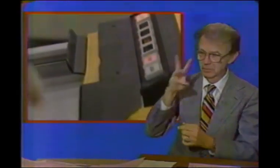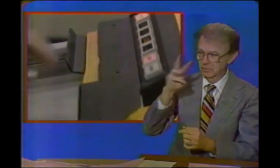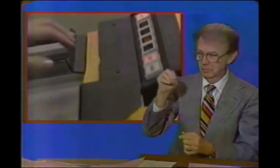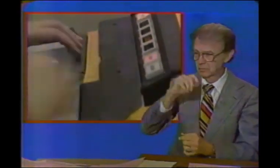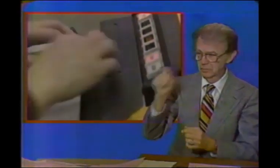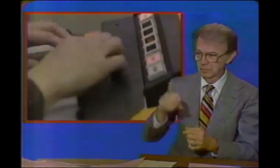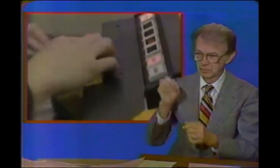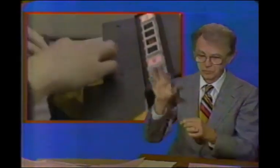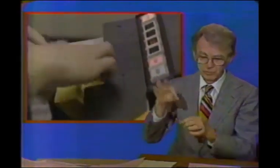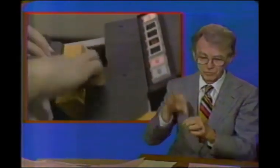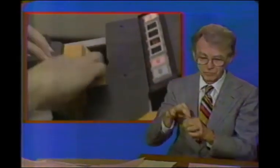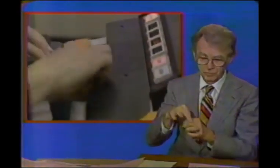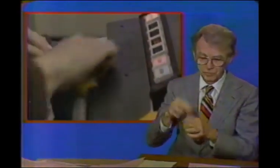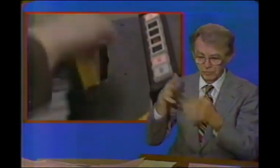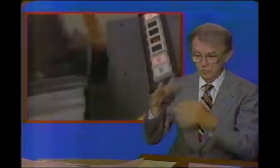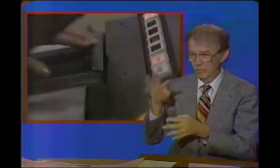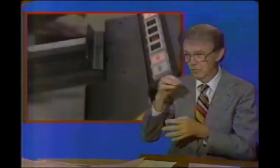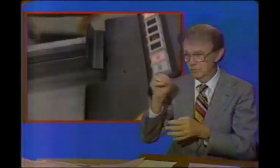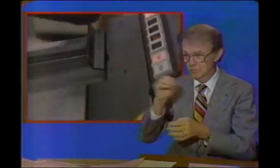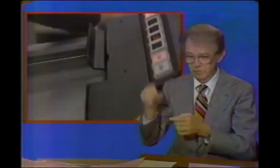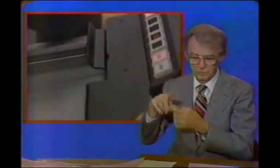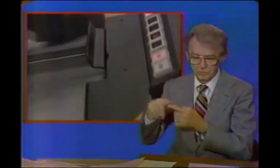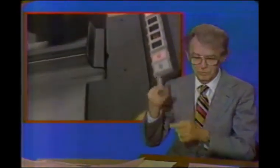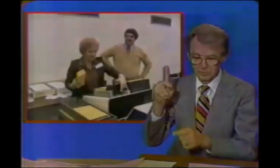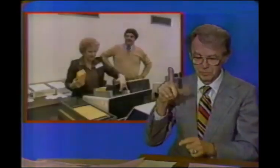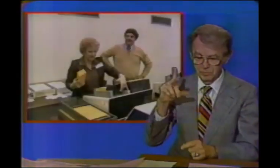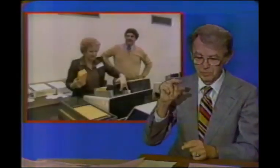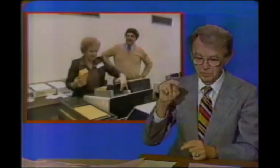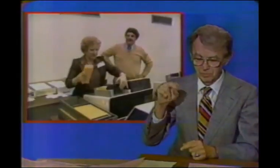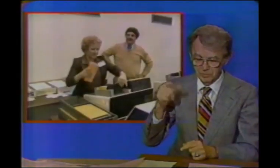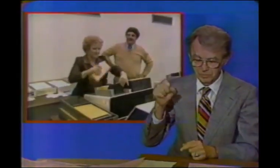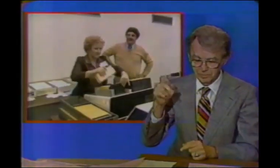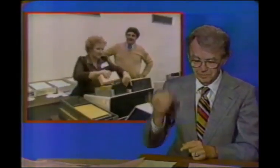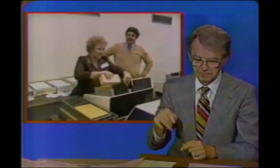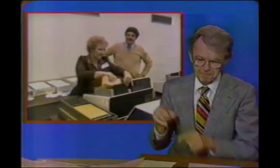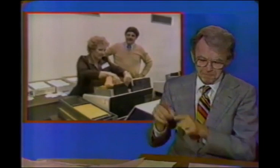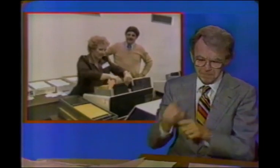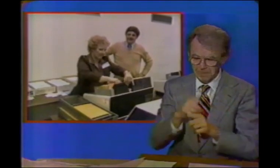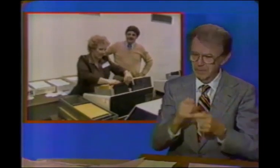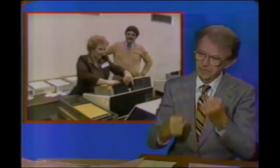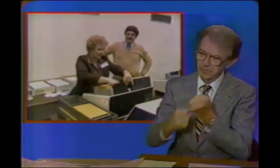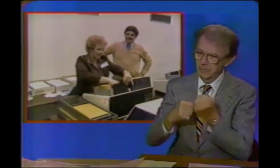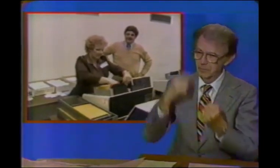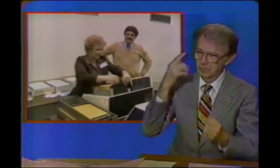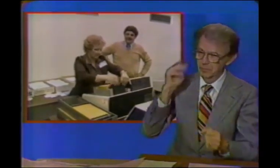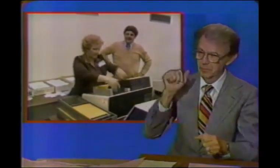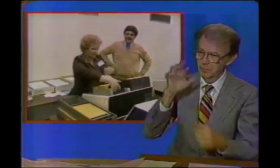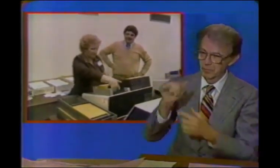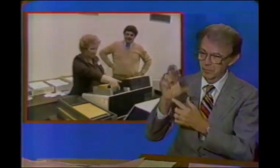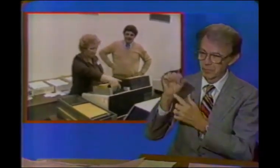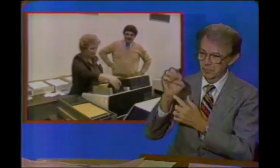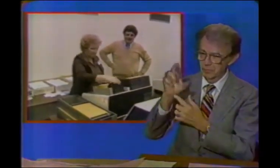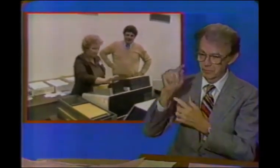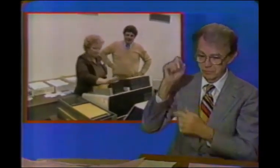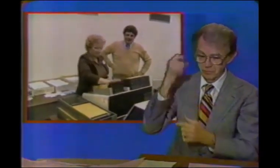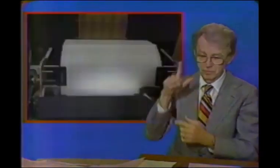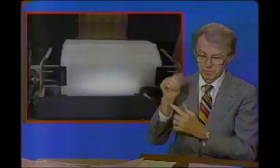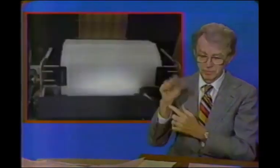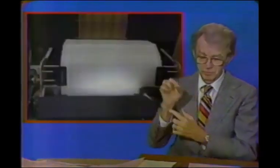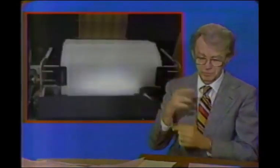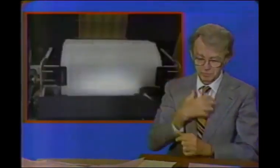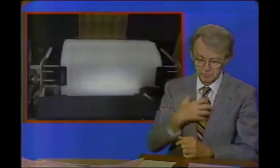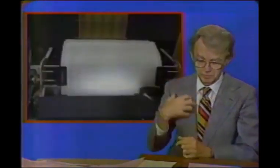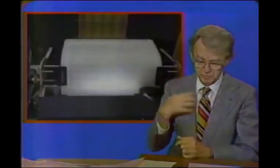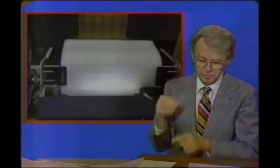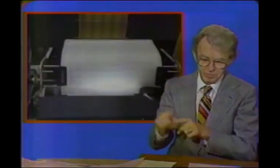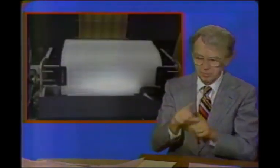votes. Democratic Party challenger State Senator Ted Kulongowski received 40% of the vote. Students also gave the nod to incumbent Labor